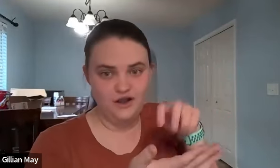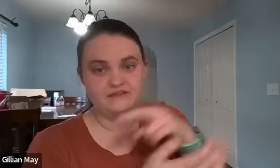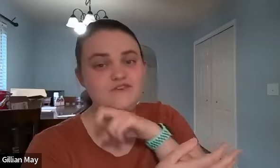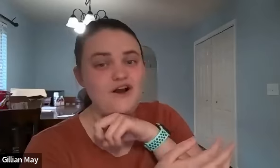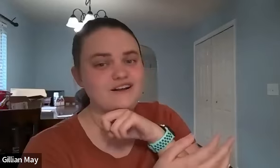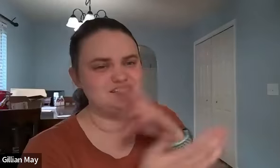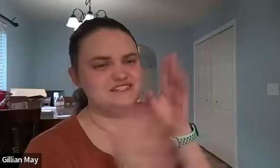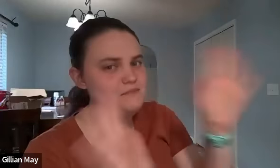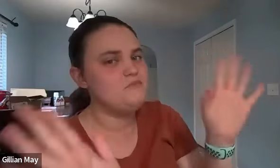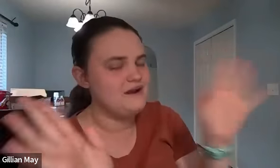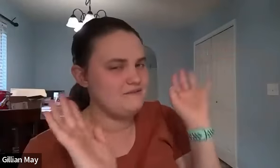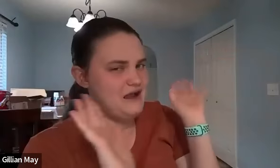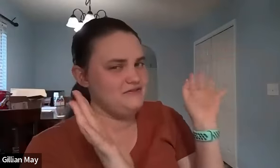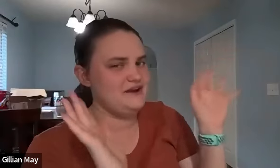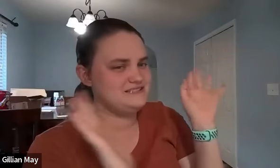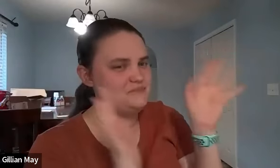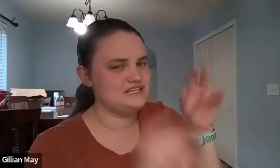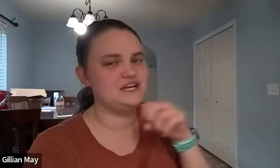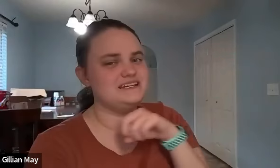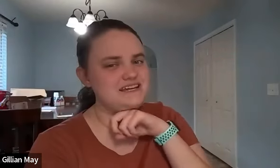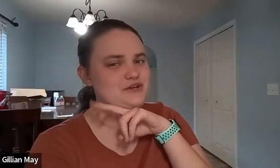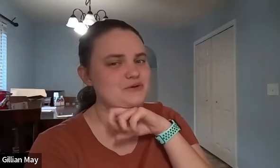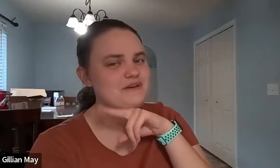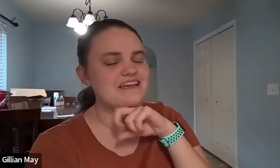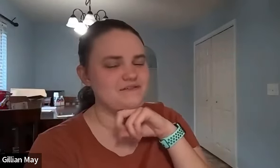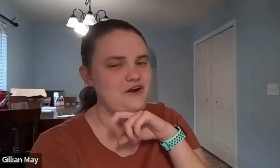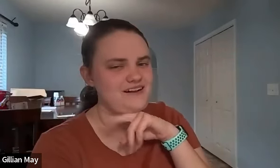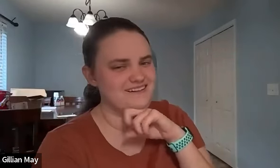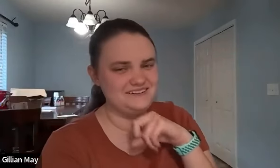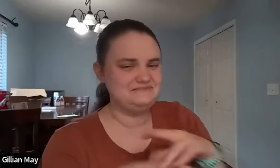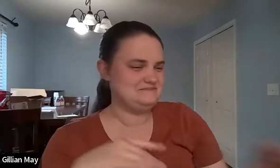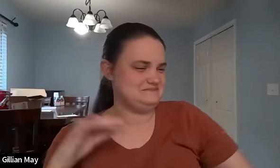like frogs, somewhere around there. Someone is gonna tell you frog.